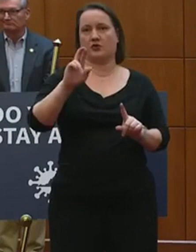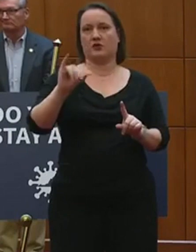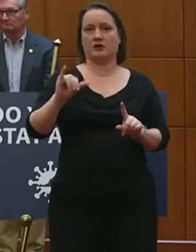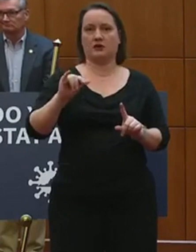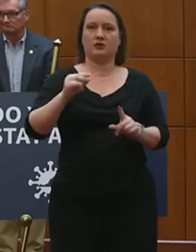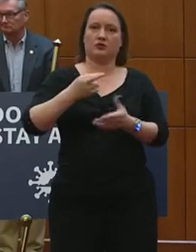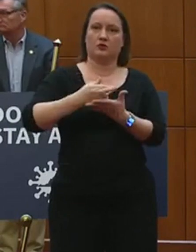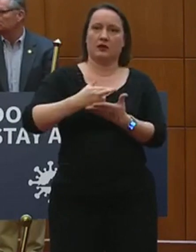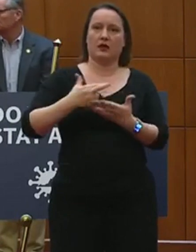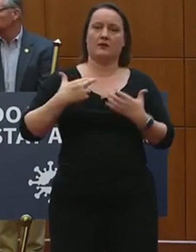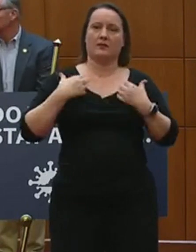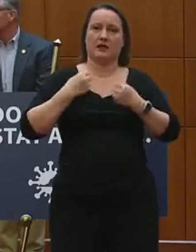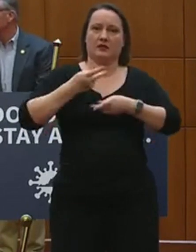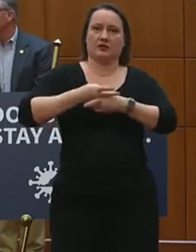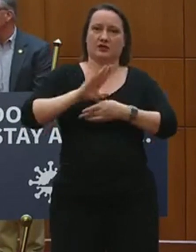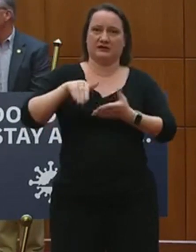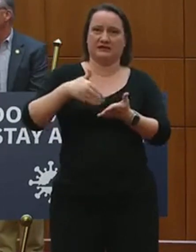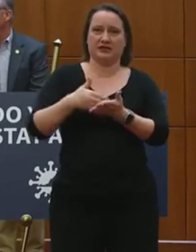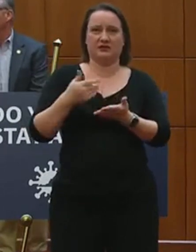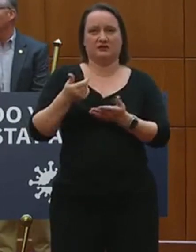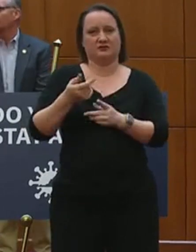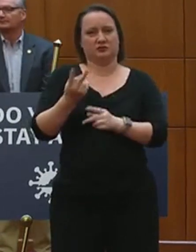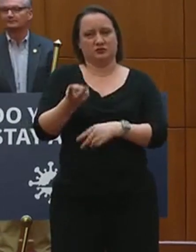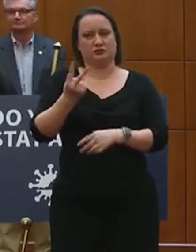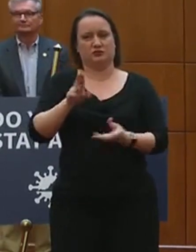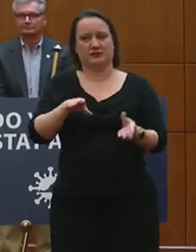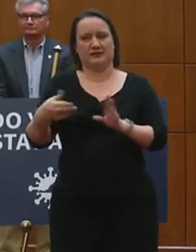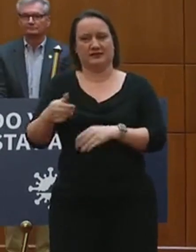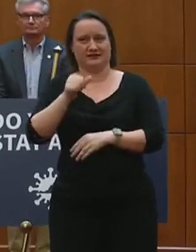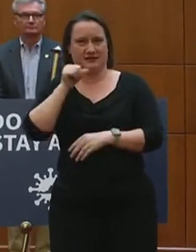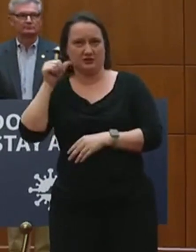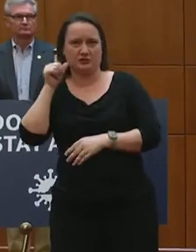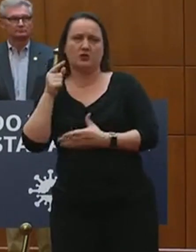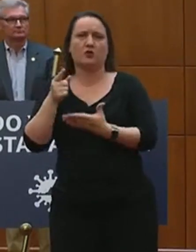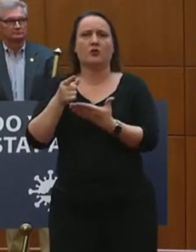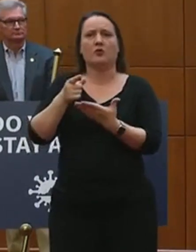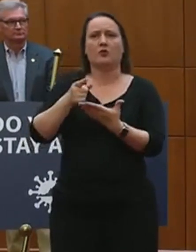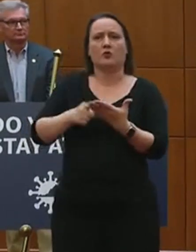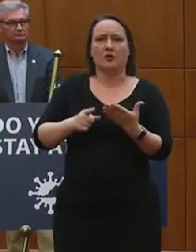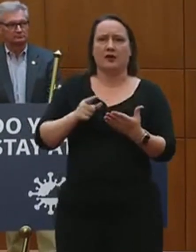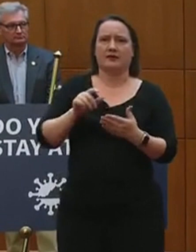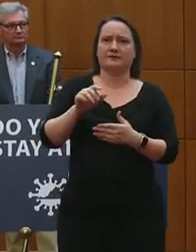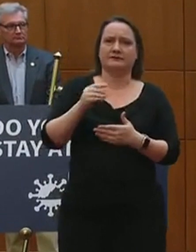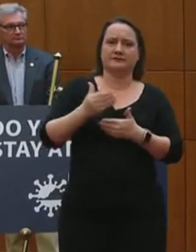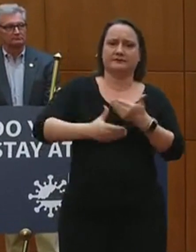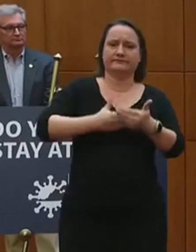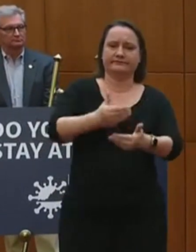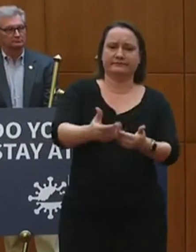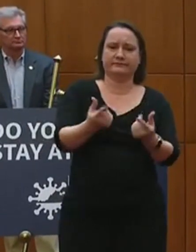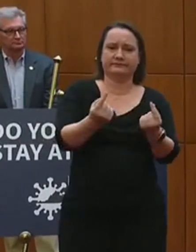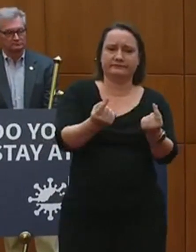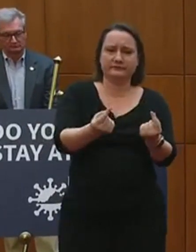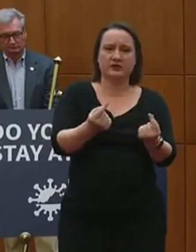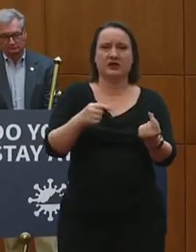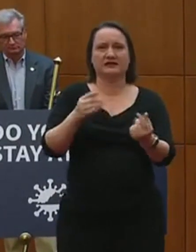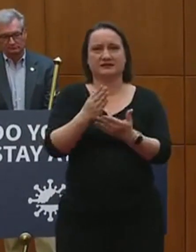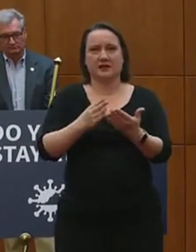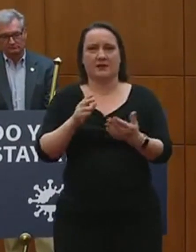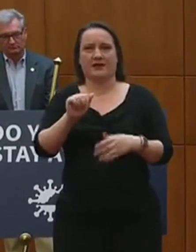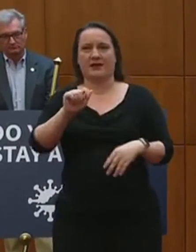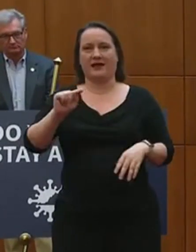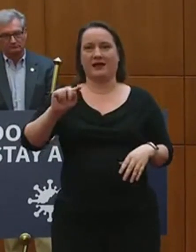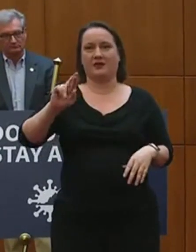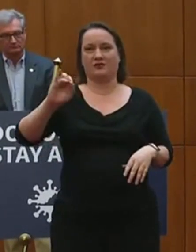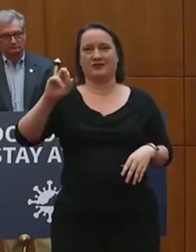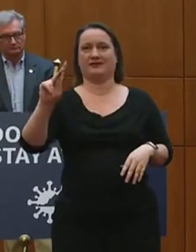from yesterday, what additional steps, if any, are being taken at some of those at-risk facilities? As we've learned, Canterbury now has 13 and